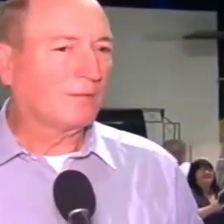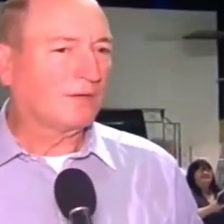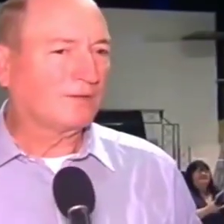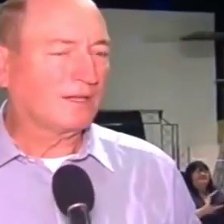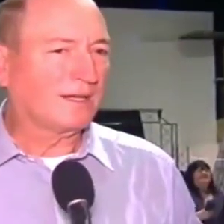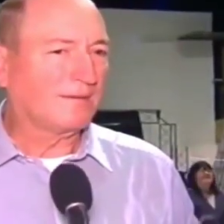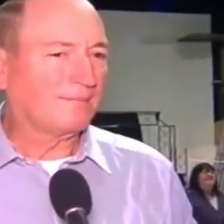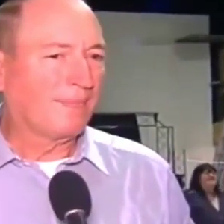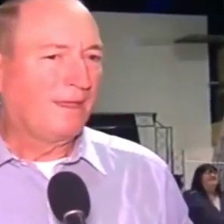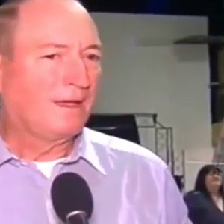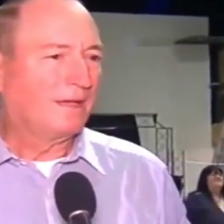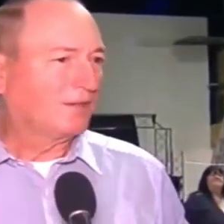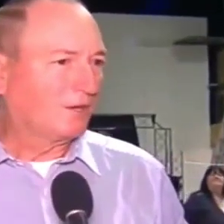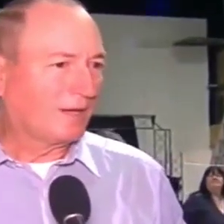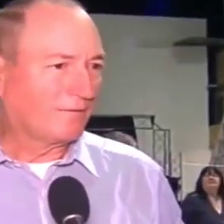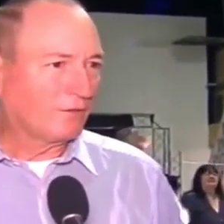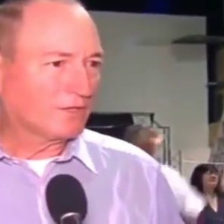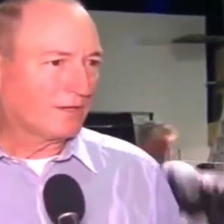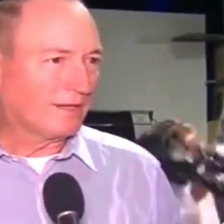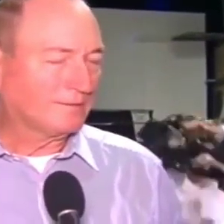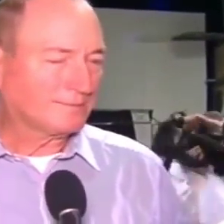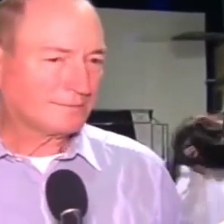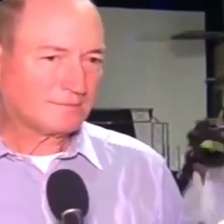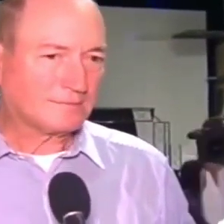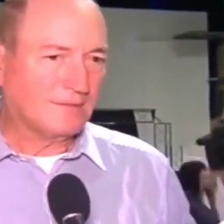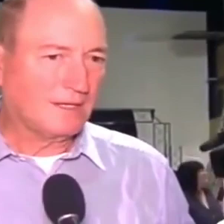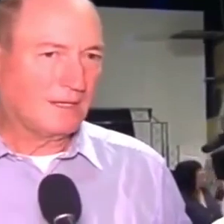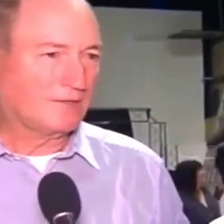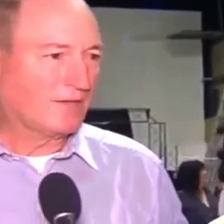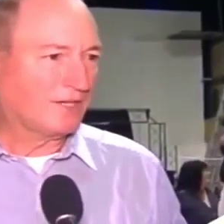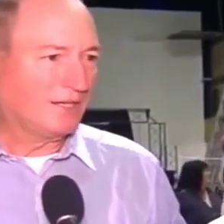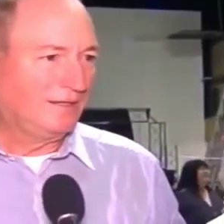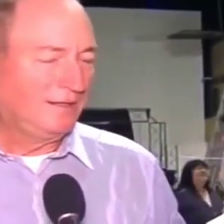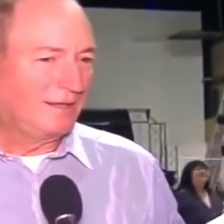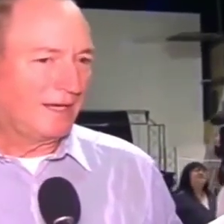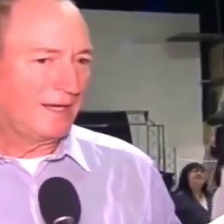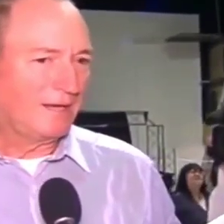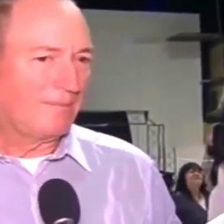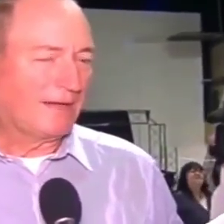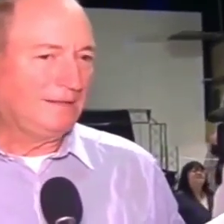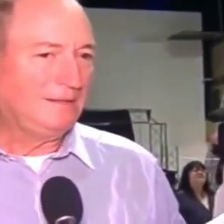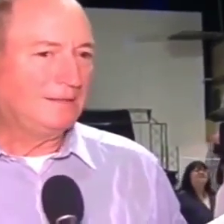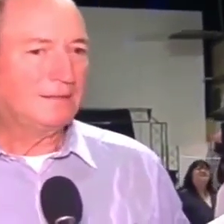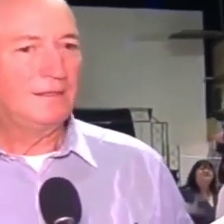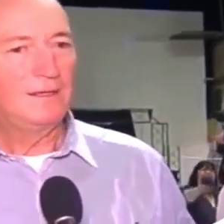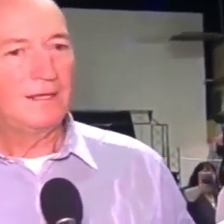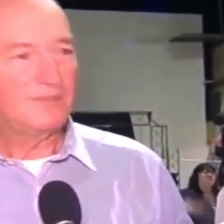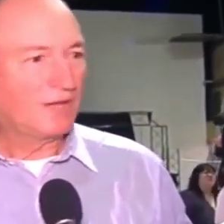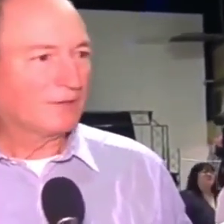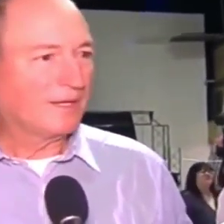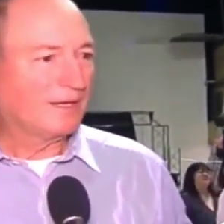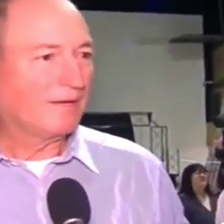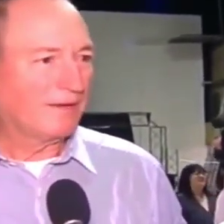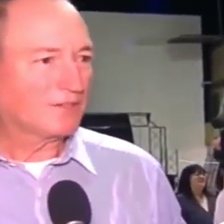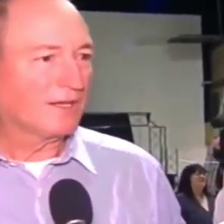What I said was that a terribly unfortunate thing, a tragedy, but